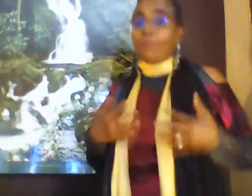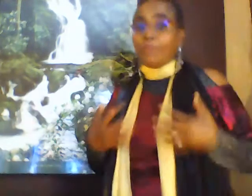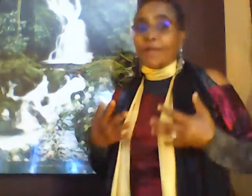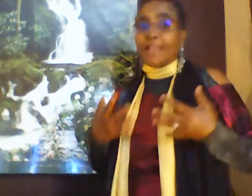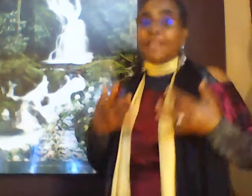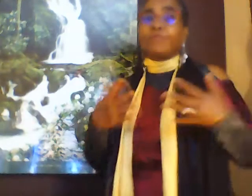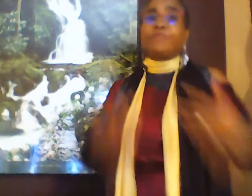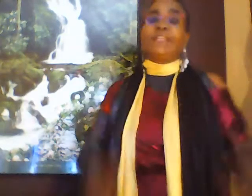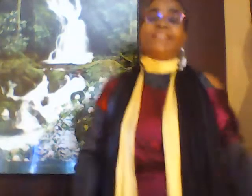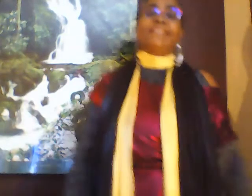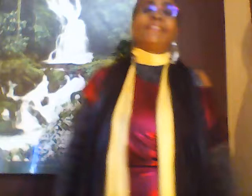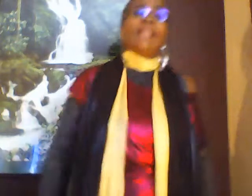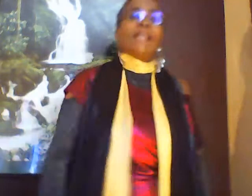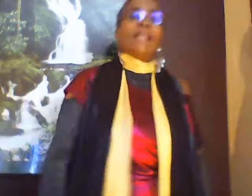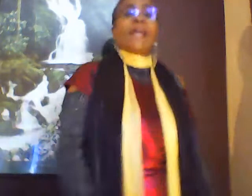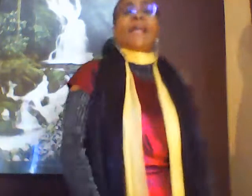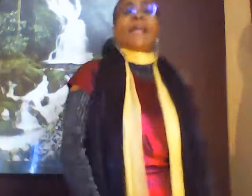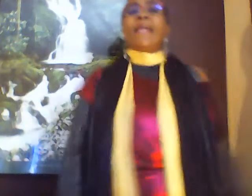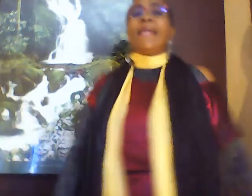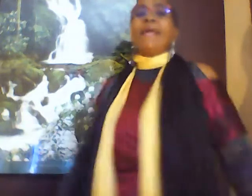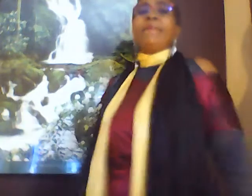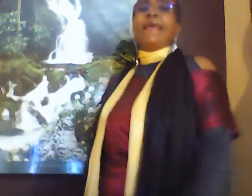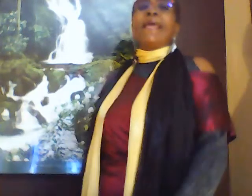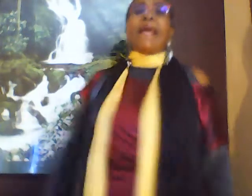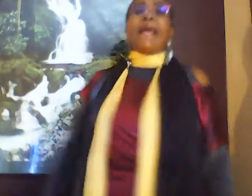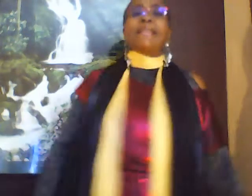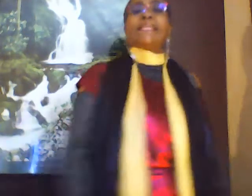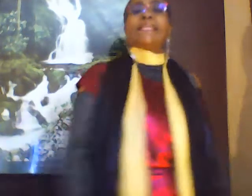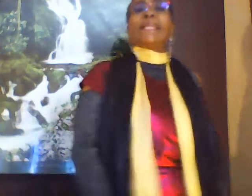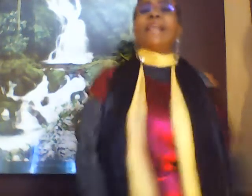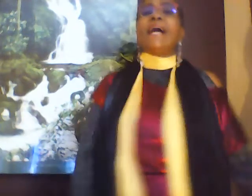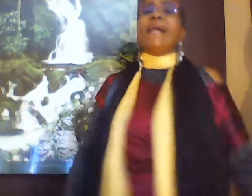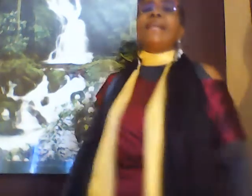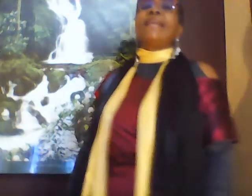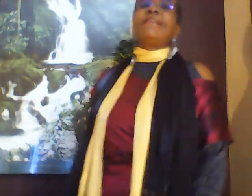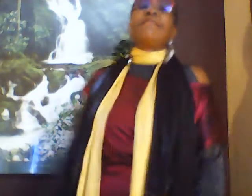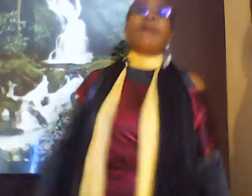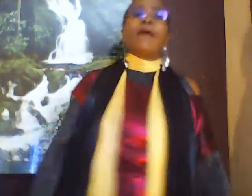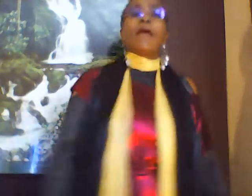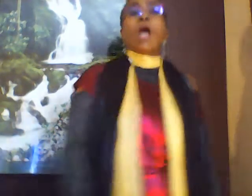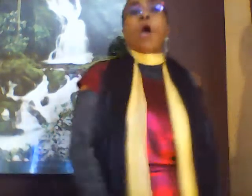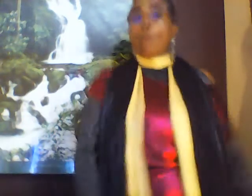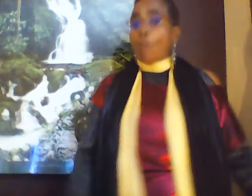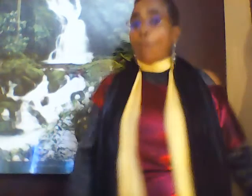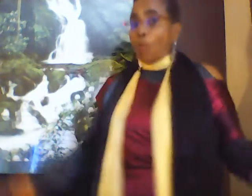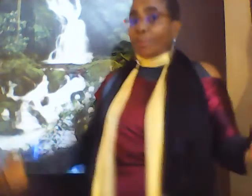A découvrir. Eme akse dan rive. Pot